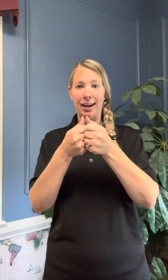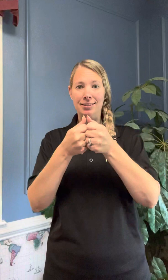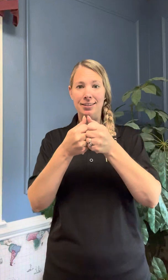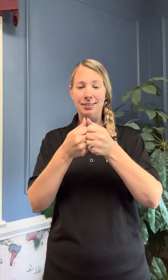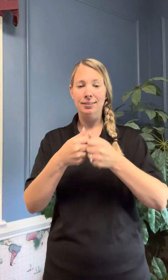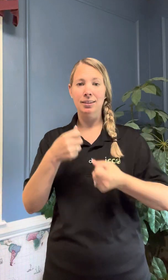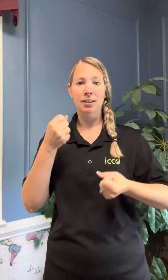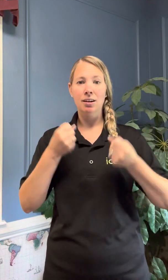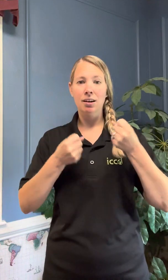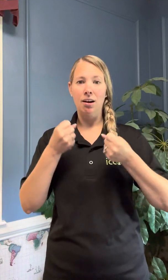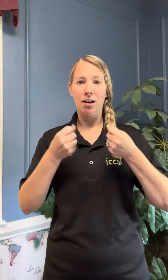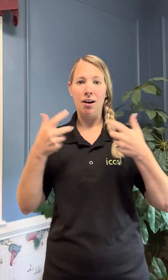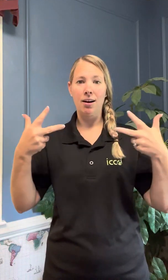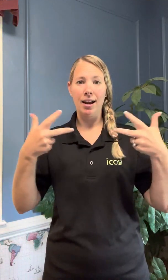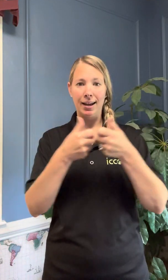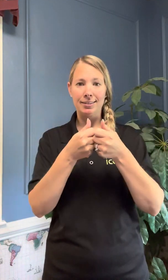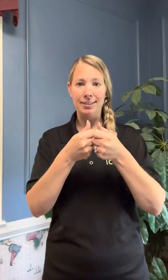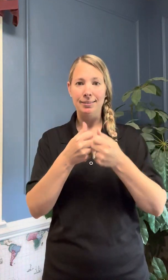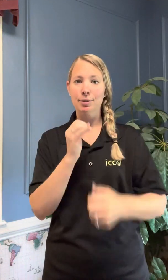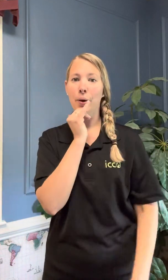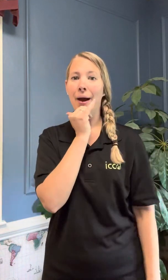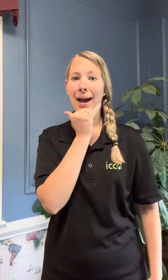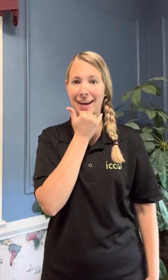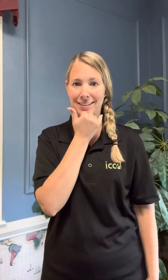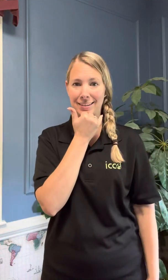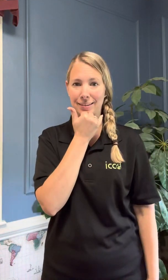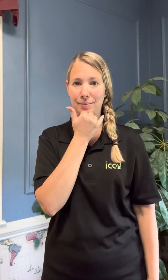accident. Car, accident. So accident.